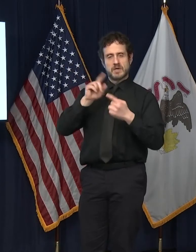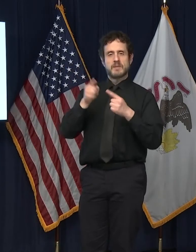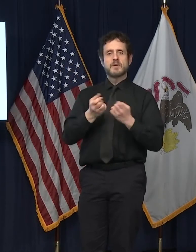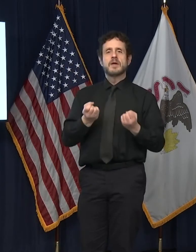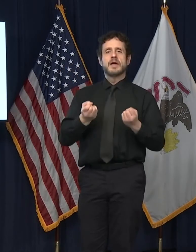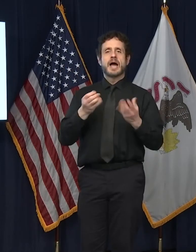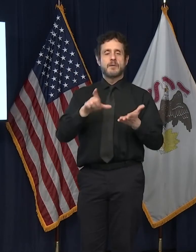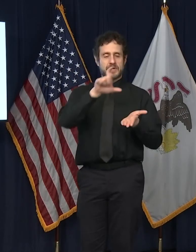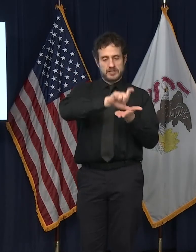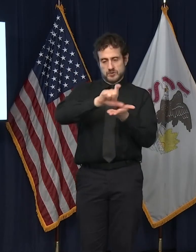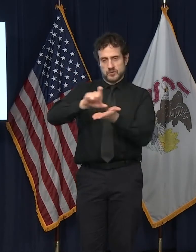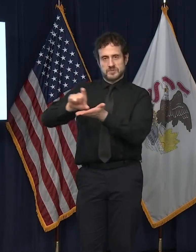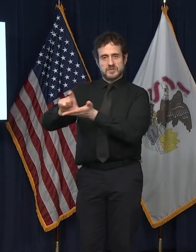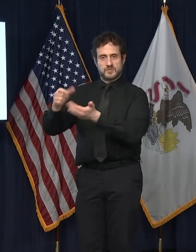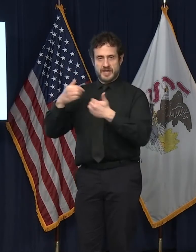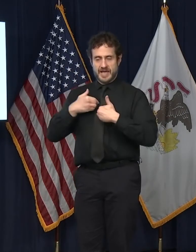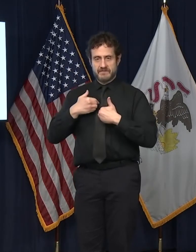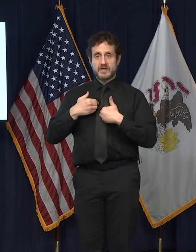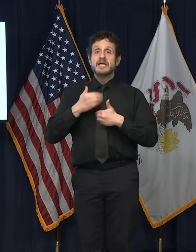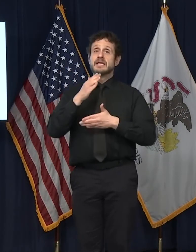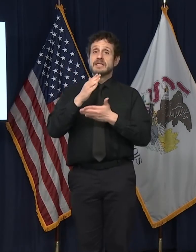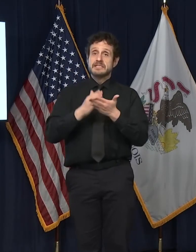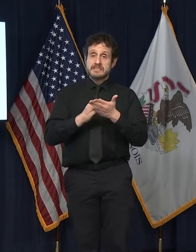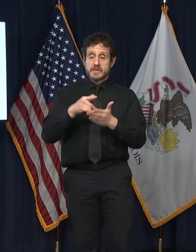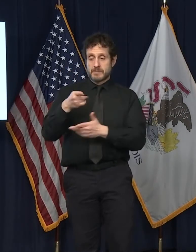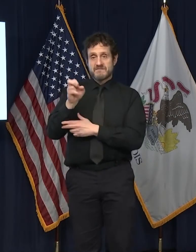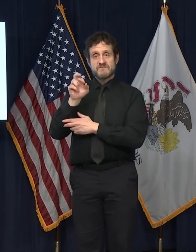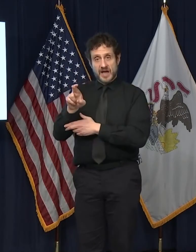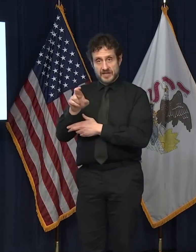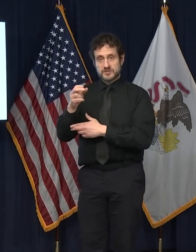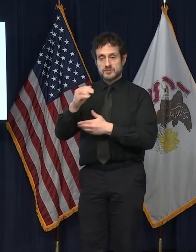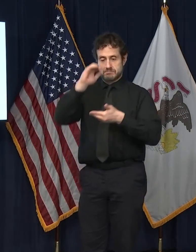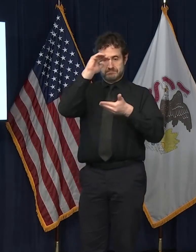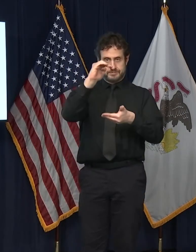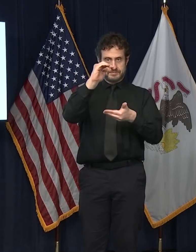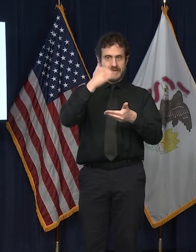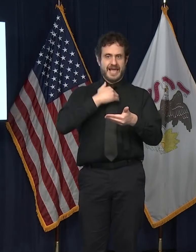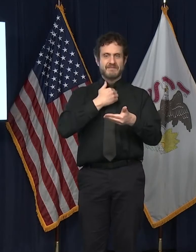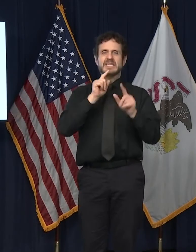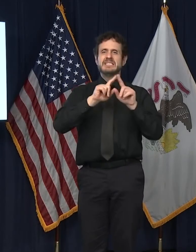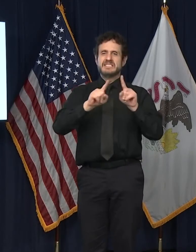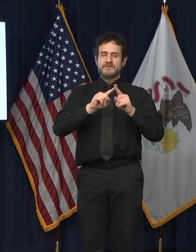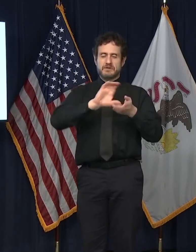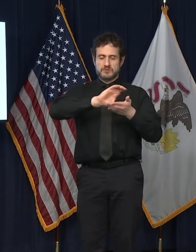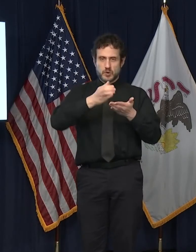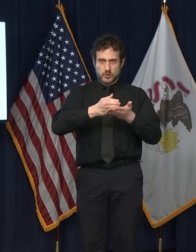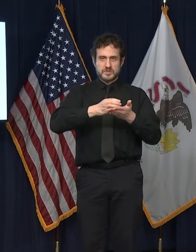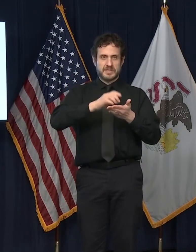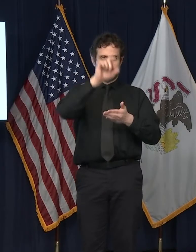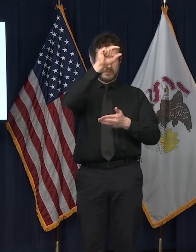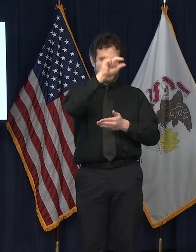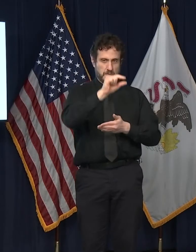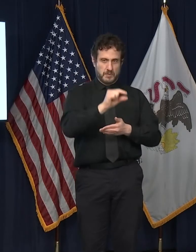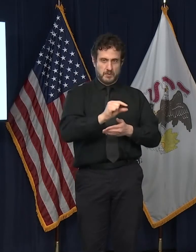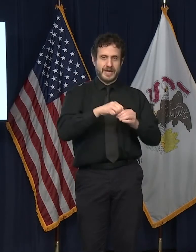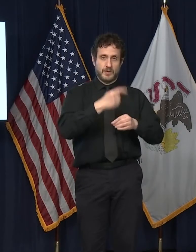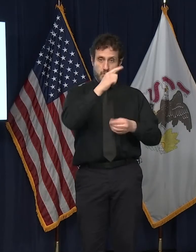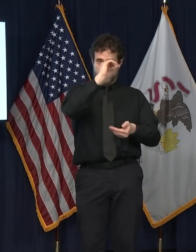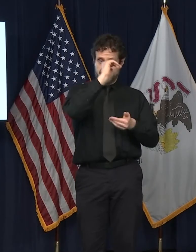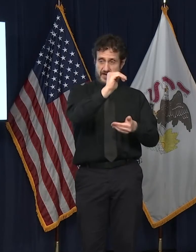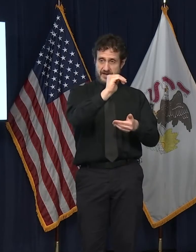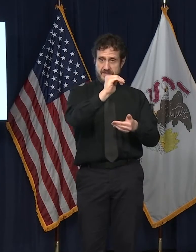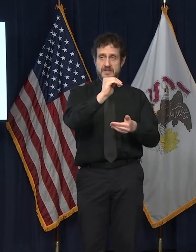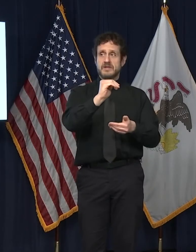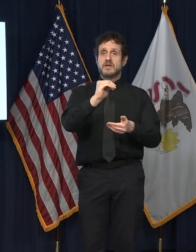doses that are available in the multi-dose Pfizer vials. So in the vials that we've already distributed and that